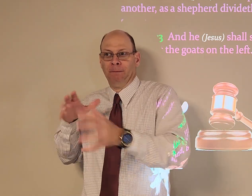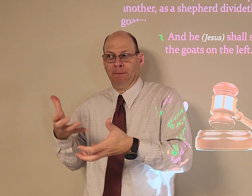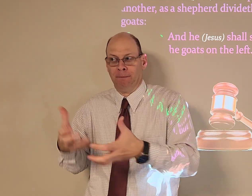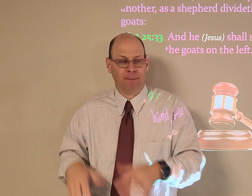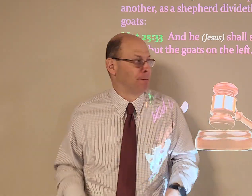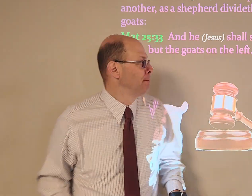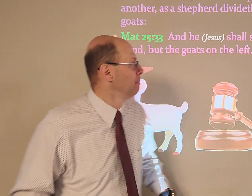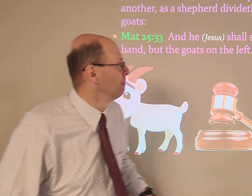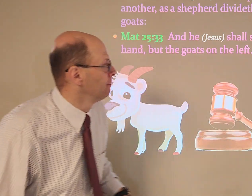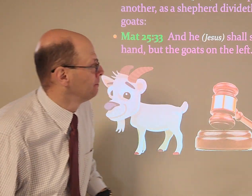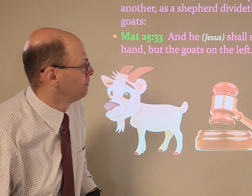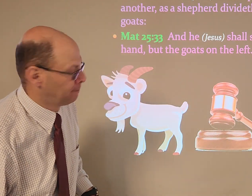Okay.